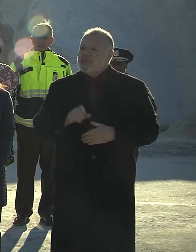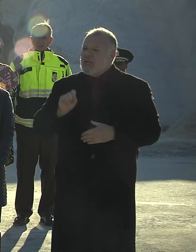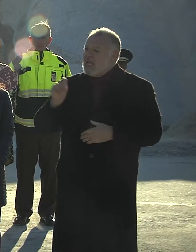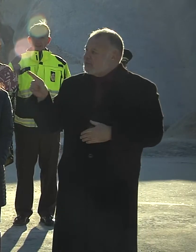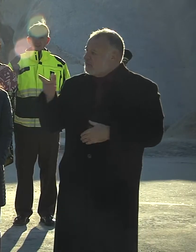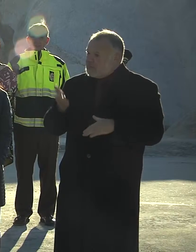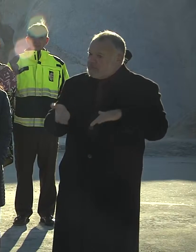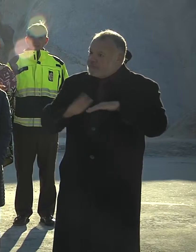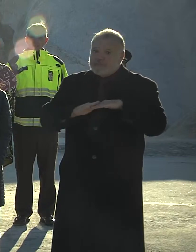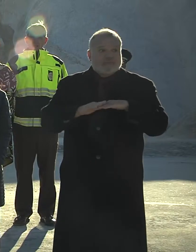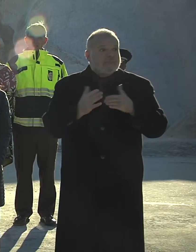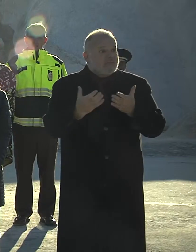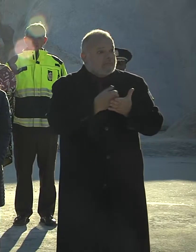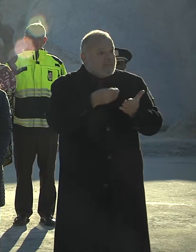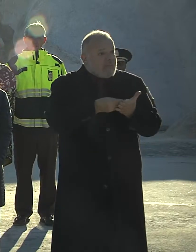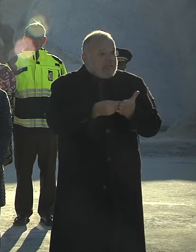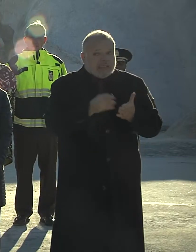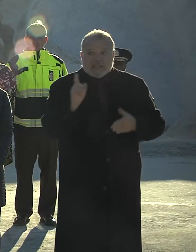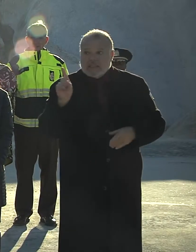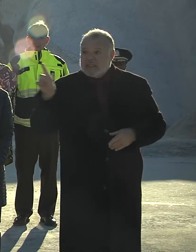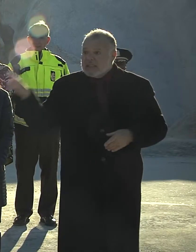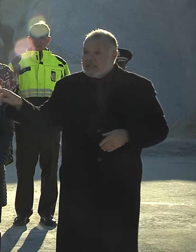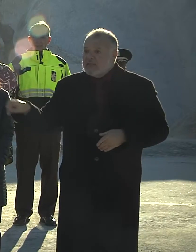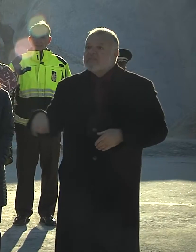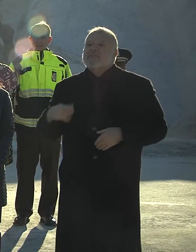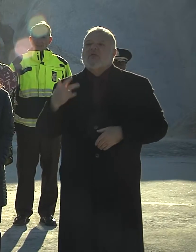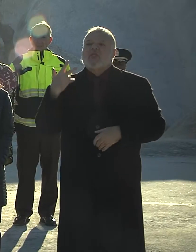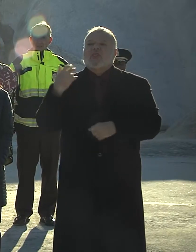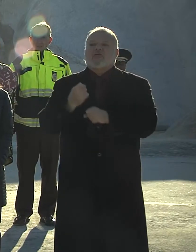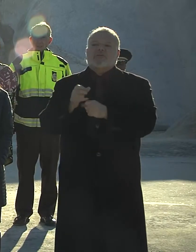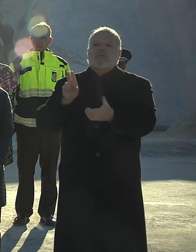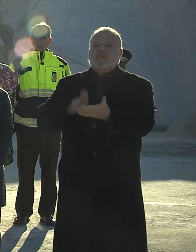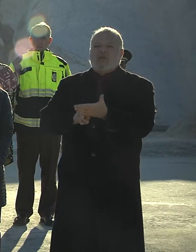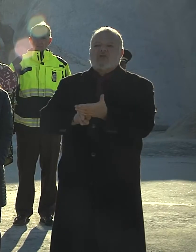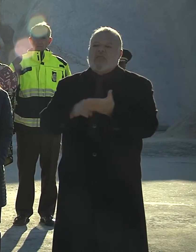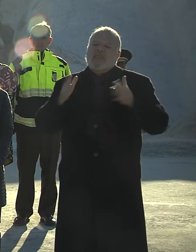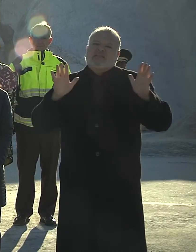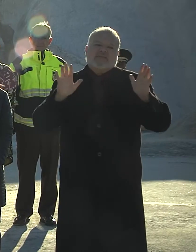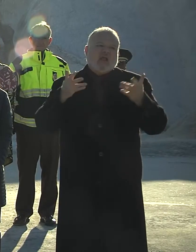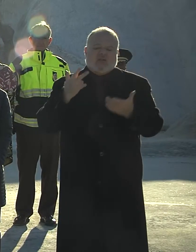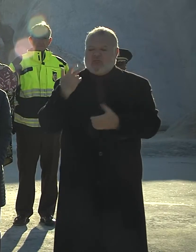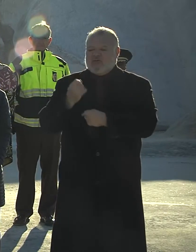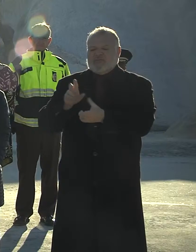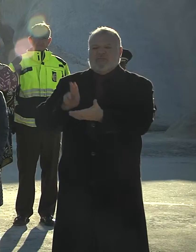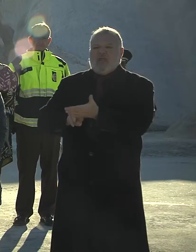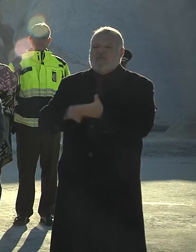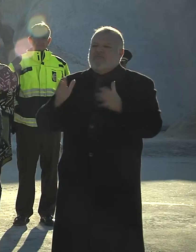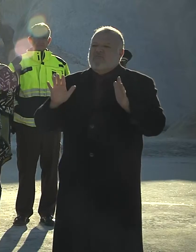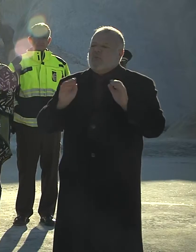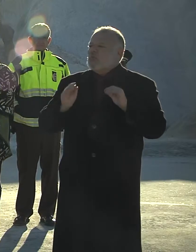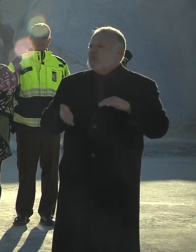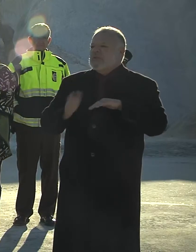3-year contract that we're in the middle of. This is the second year. So as of right now, no, we have not.